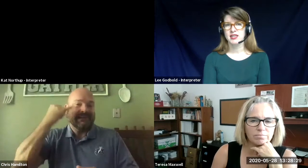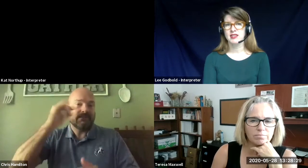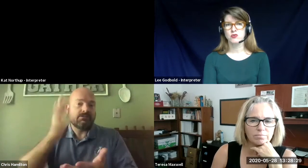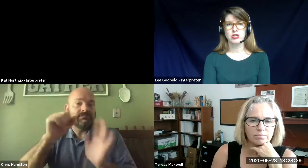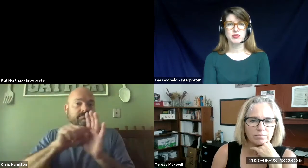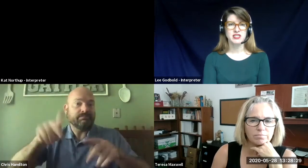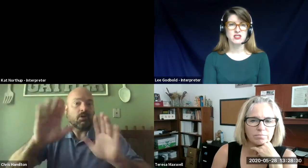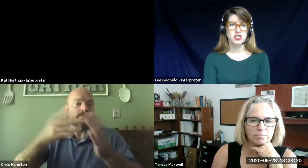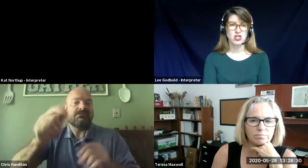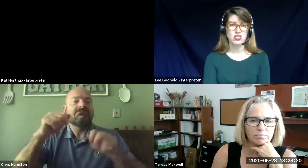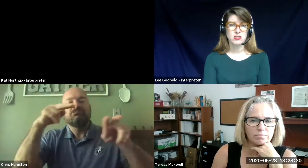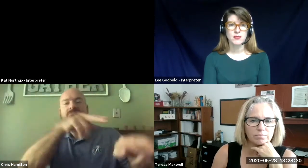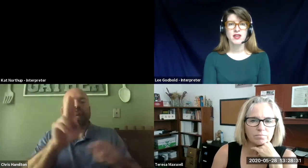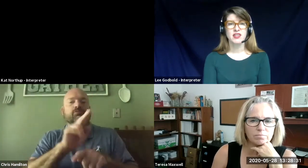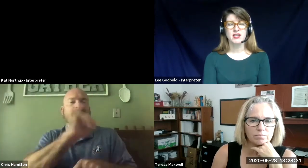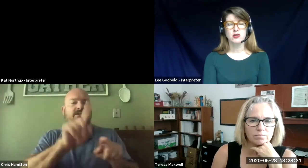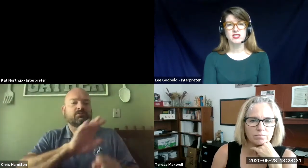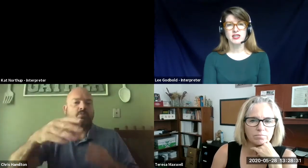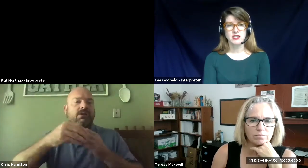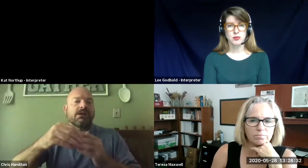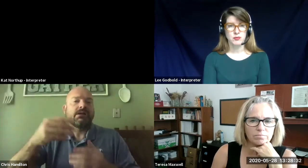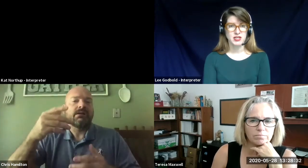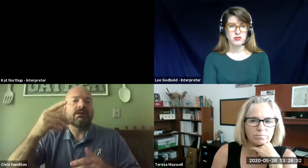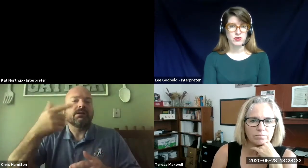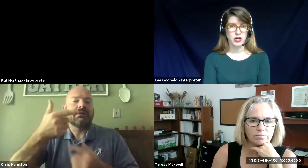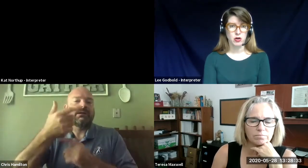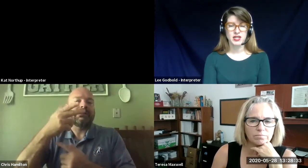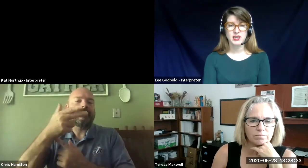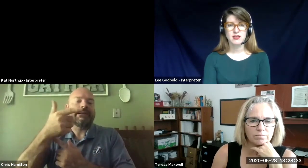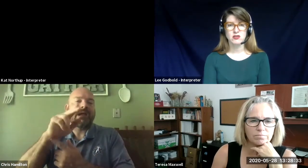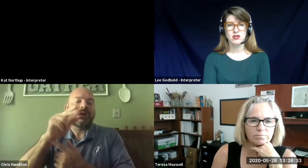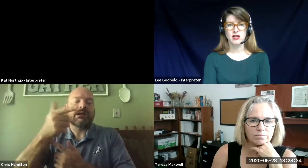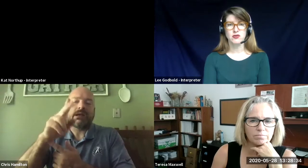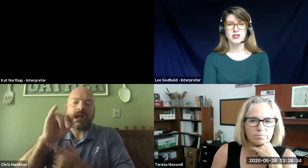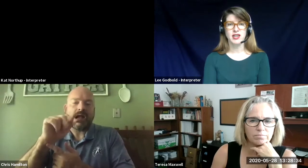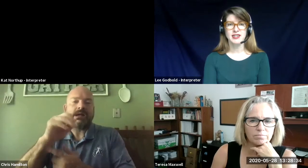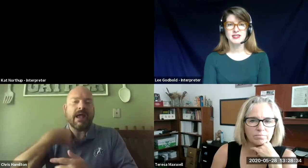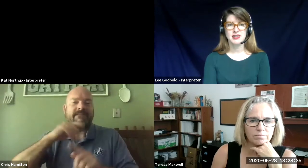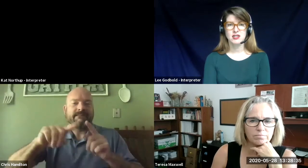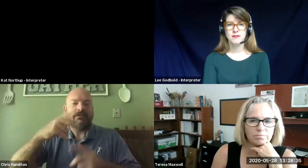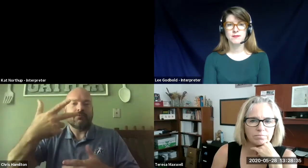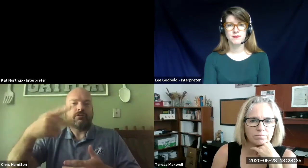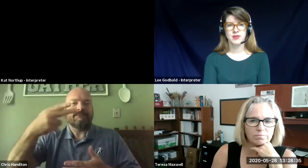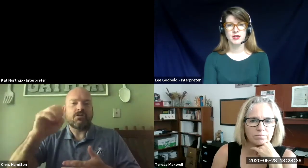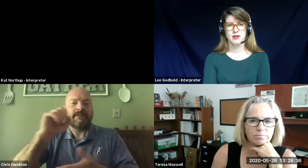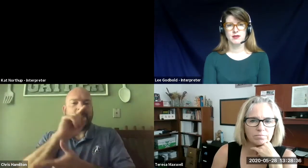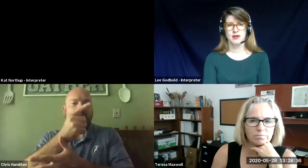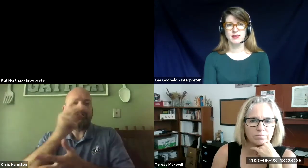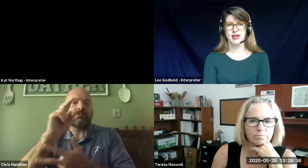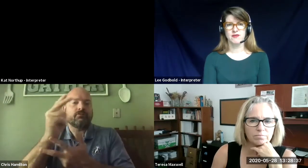think that's a really good place to start. That if your state does permit reopening, that there's a lot of good guidance there. And they have